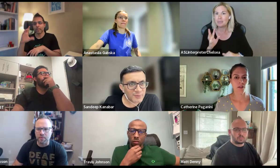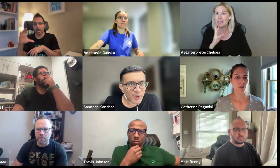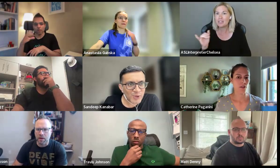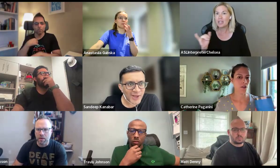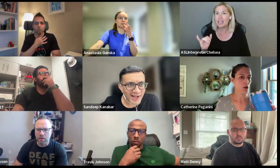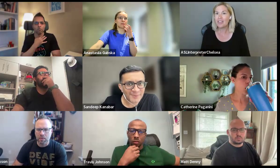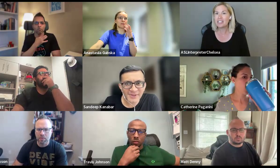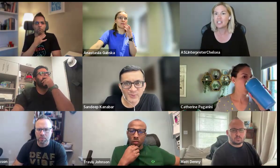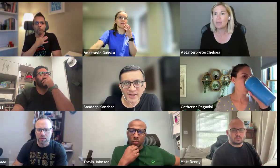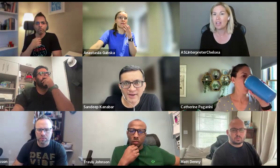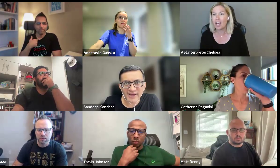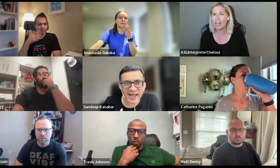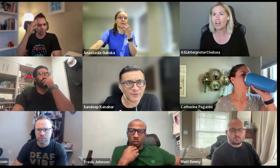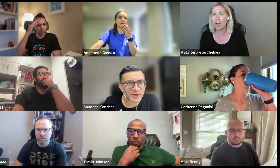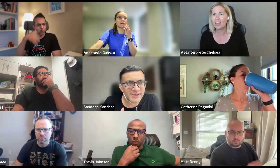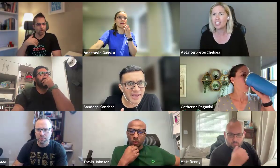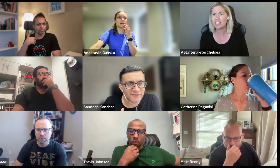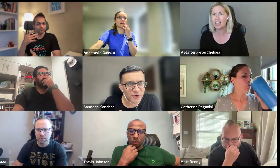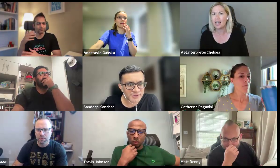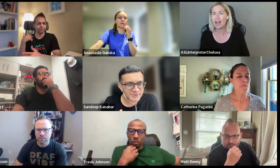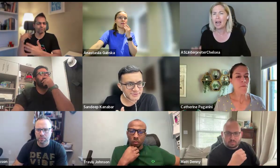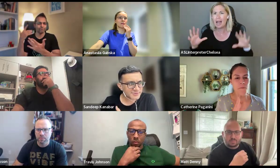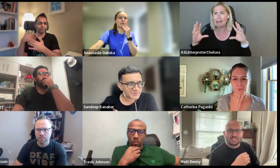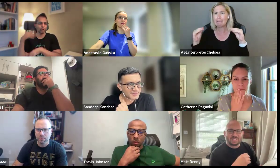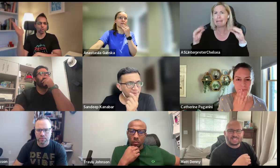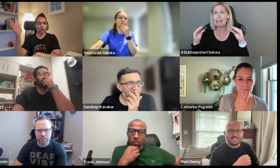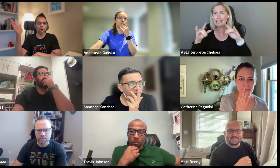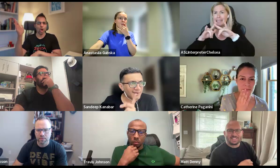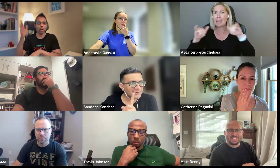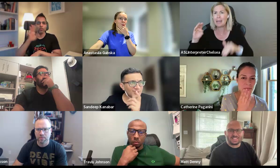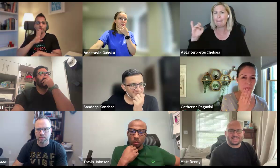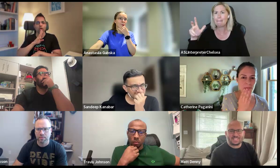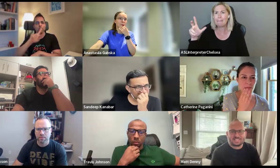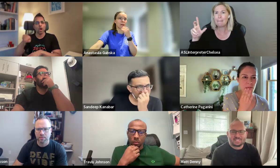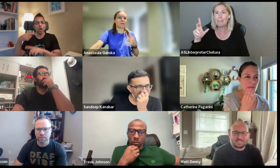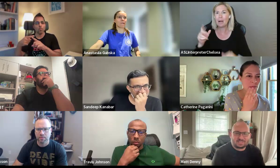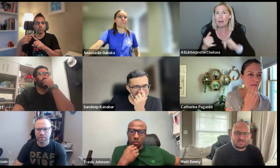It will also help this us is with our Milad here. I advocacy just- effort. Sorry.